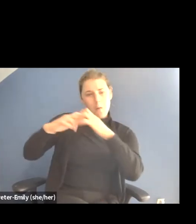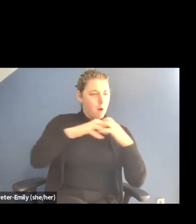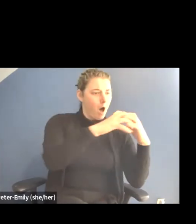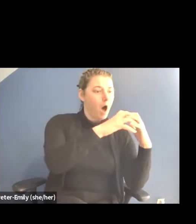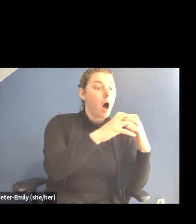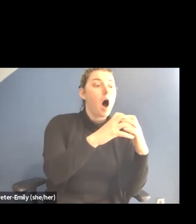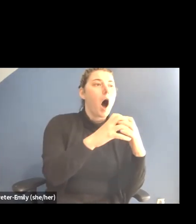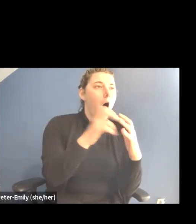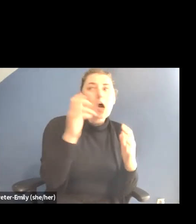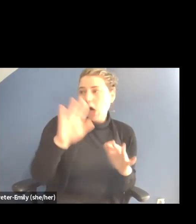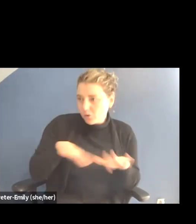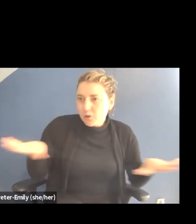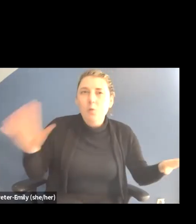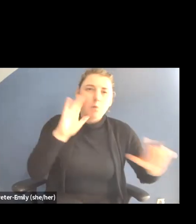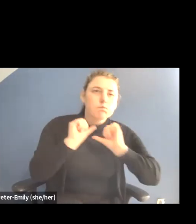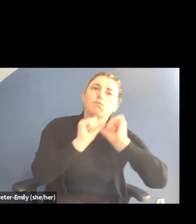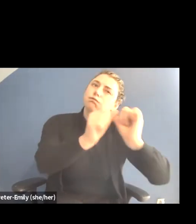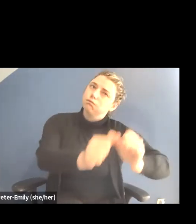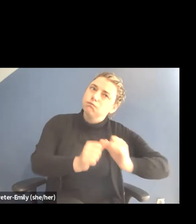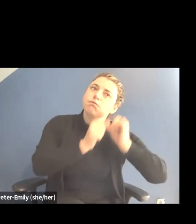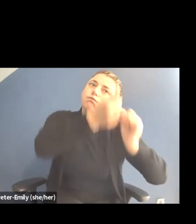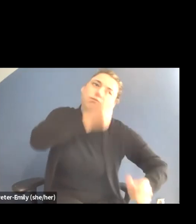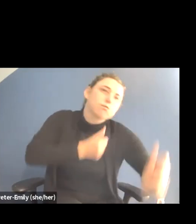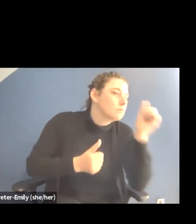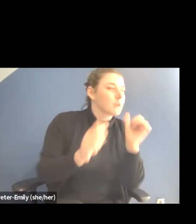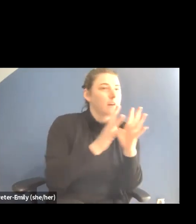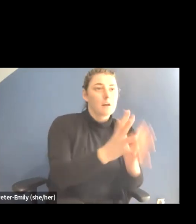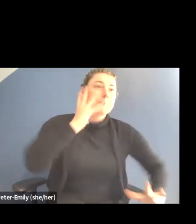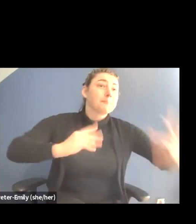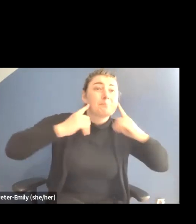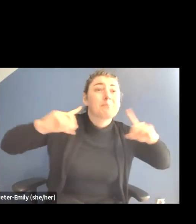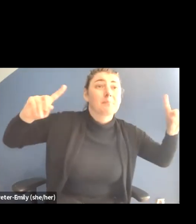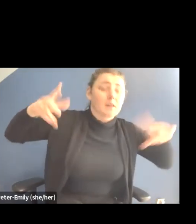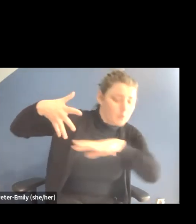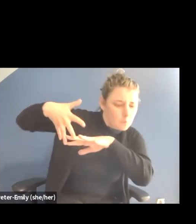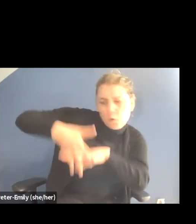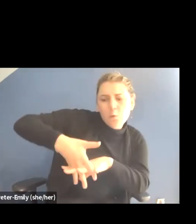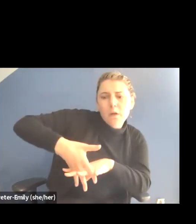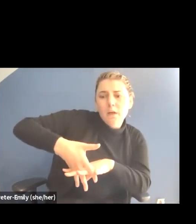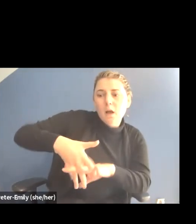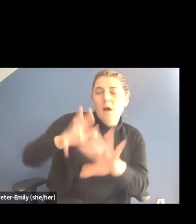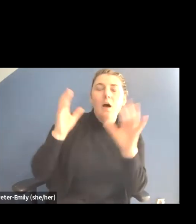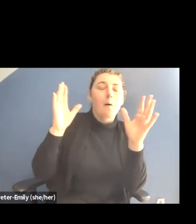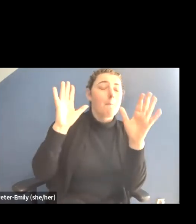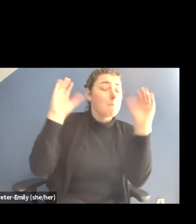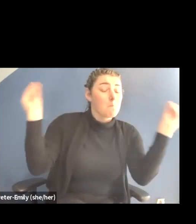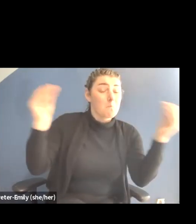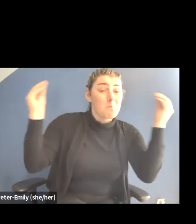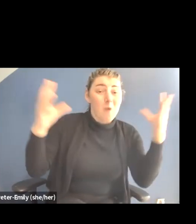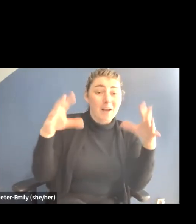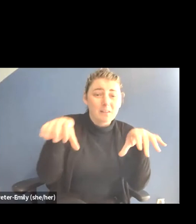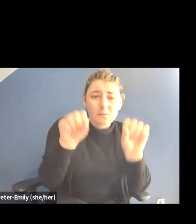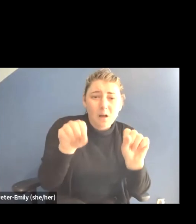chalk until each equation bursts a familial tree, rooted in miraculous possibilities